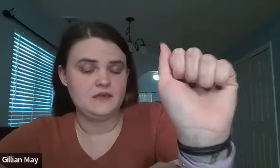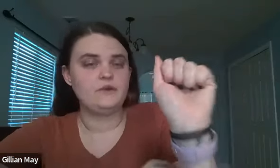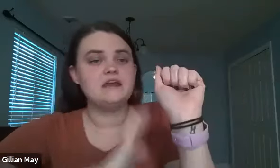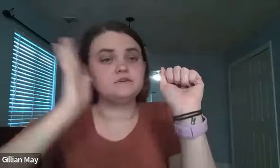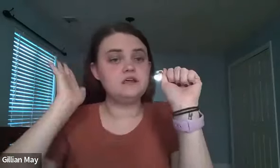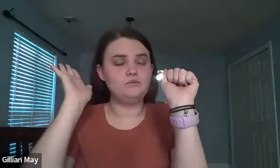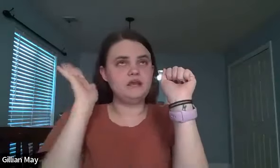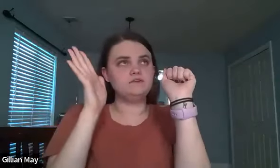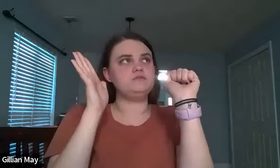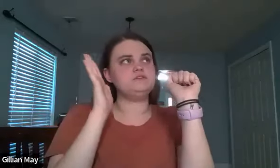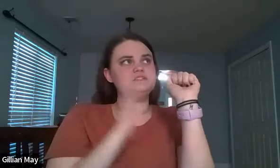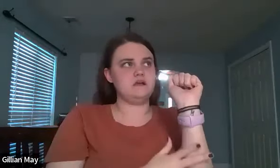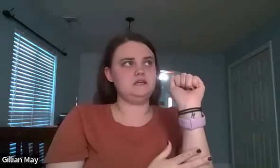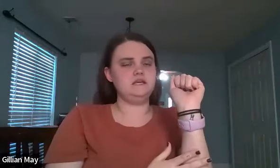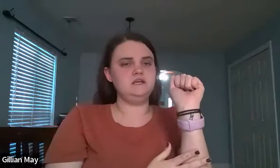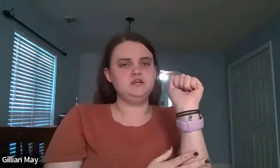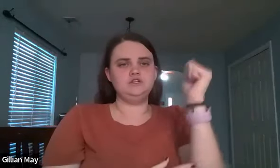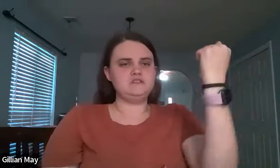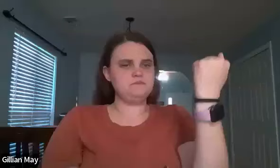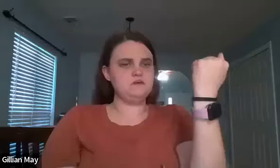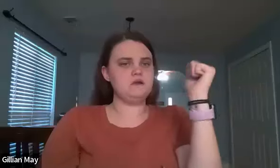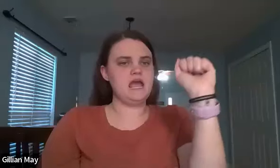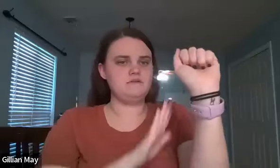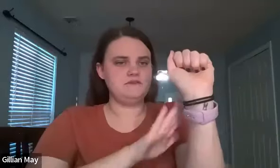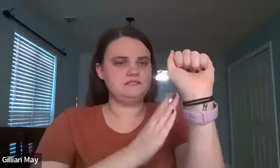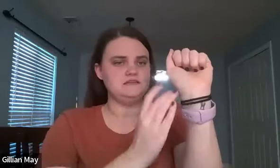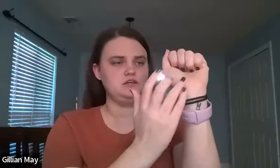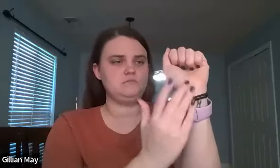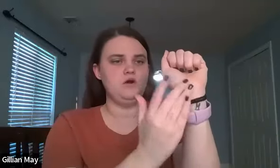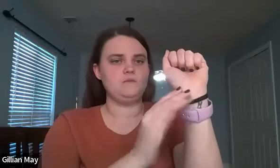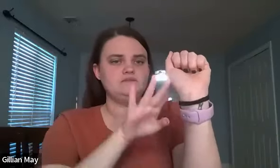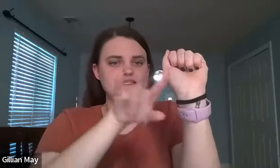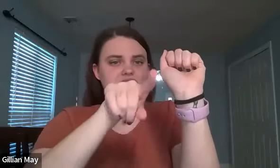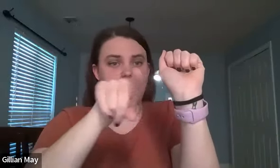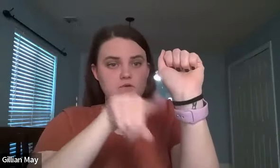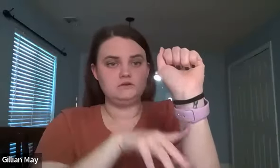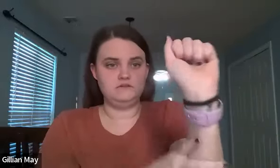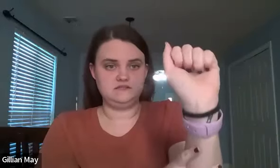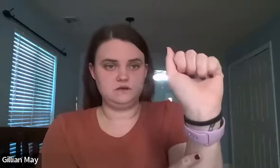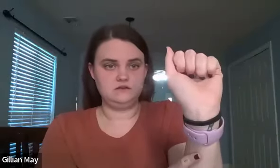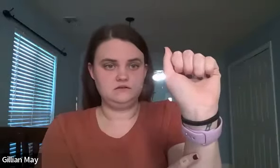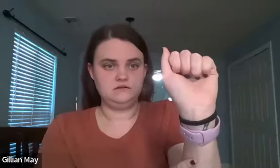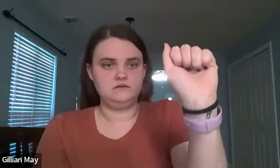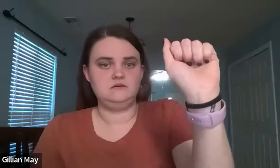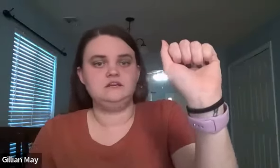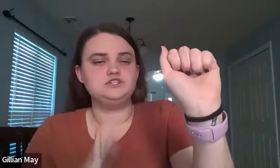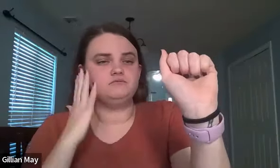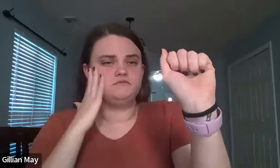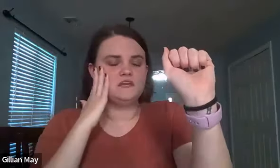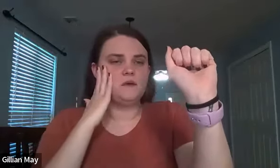And whenever you are signing, you typically want to have it facing like your palm is facing outward this way. Because think about